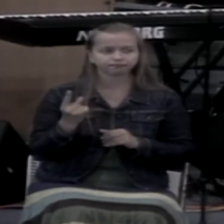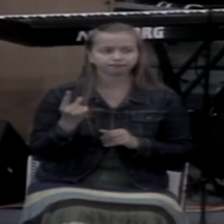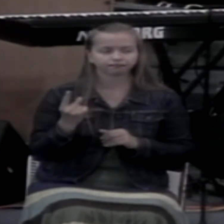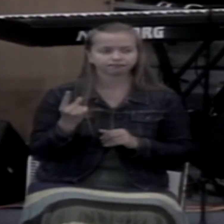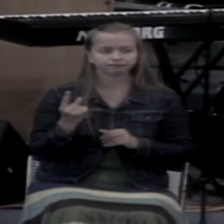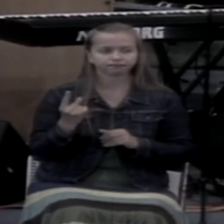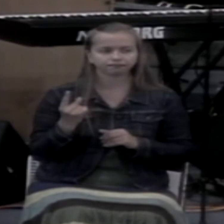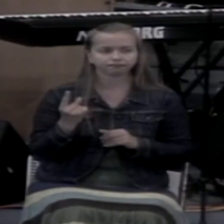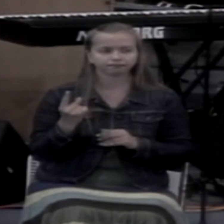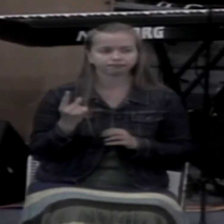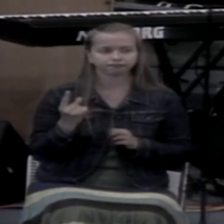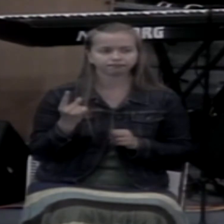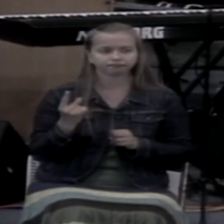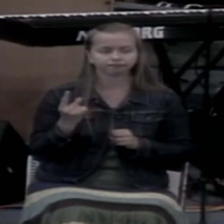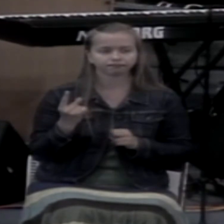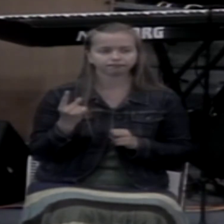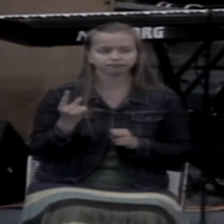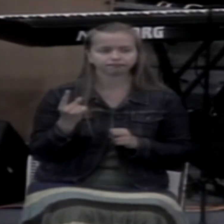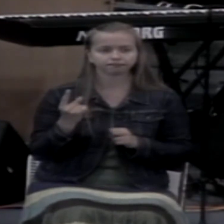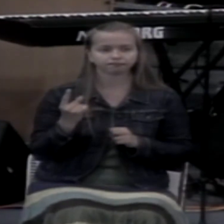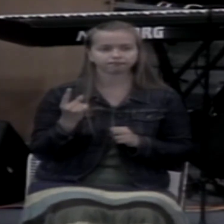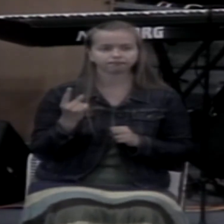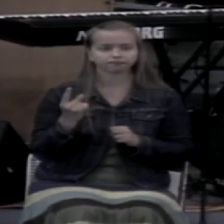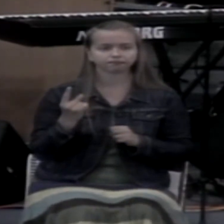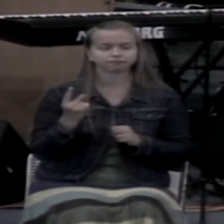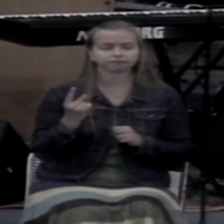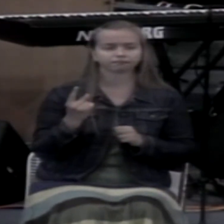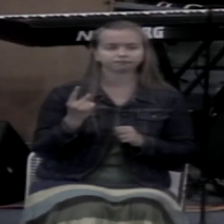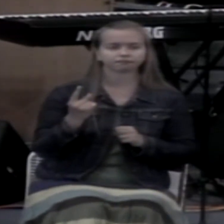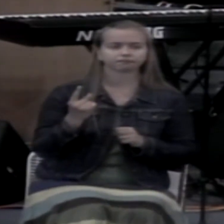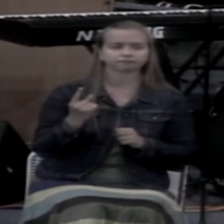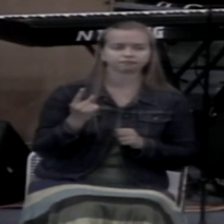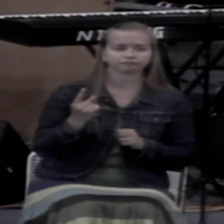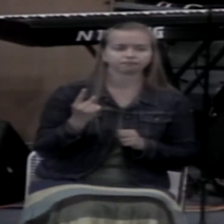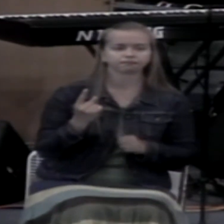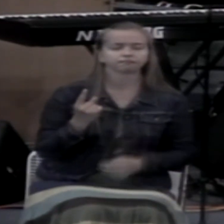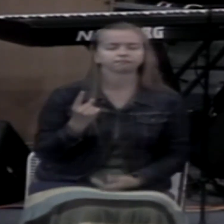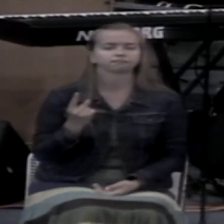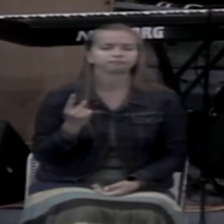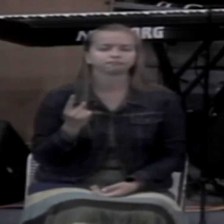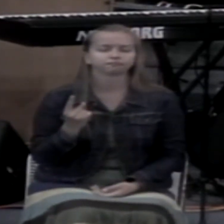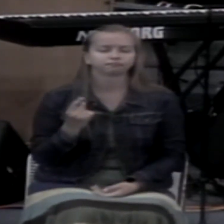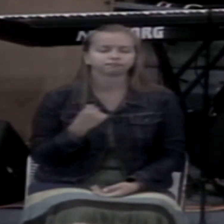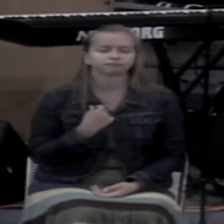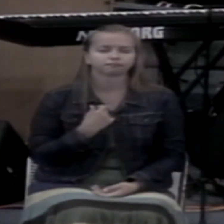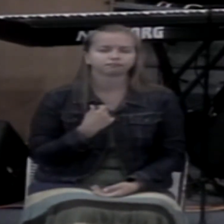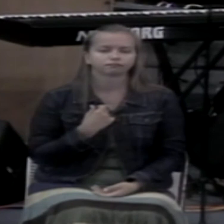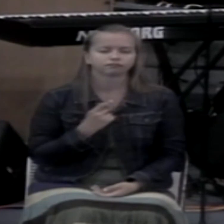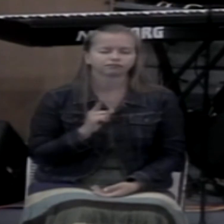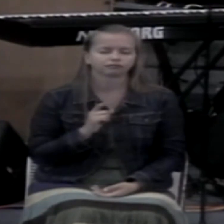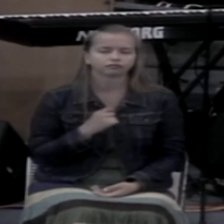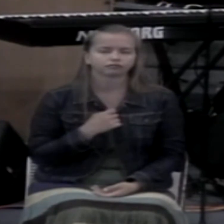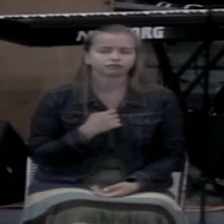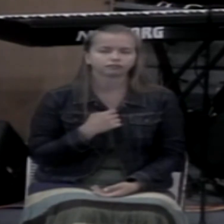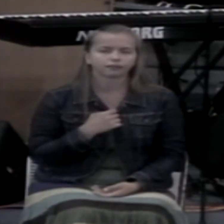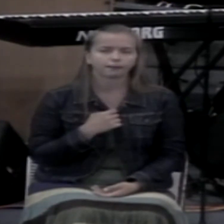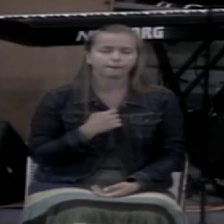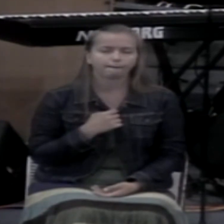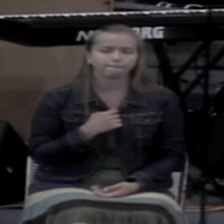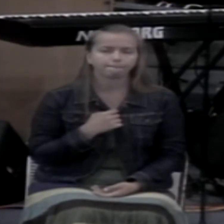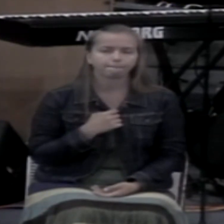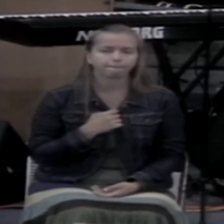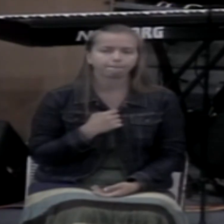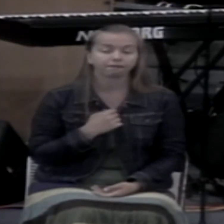needed a witness, Peter says, I don't know him. I'm not going up there. I'm not getting involved in this. I haven't been